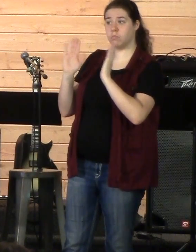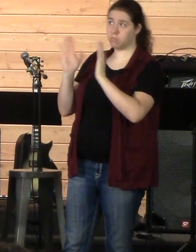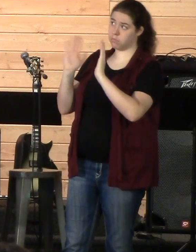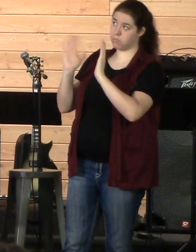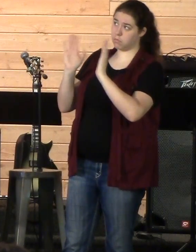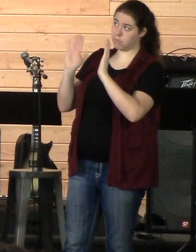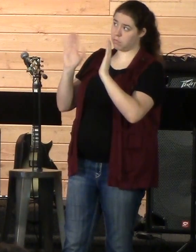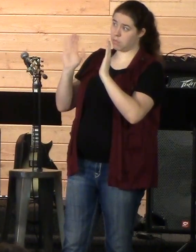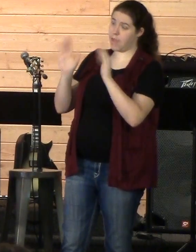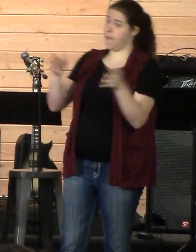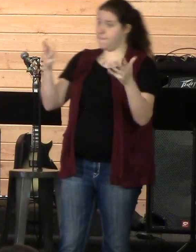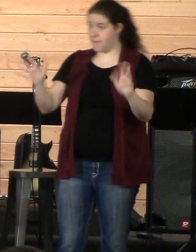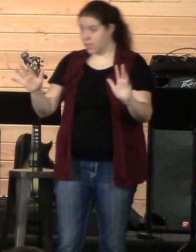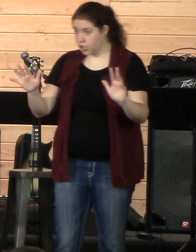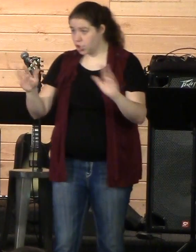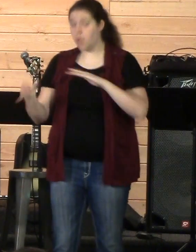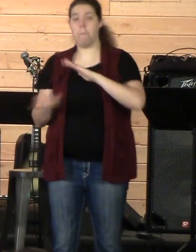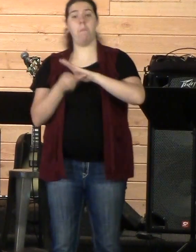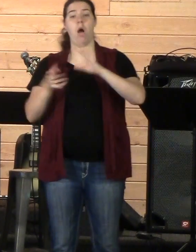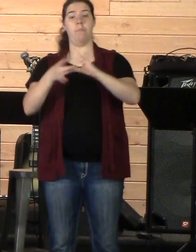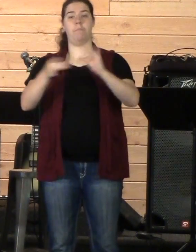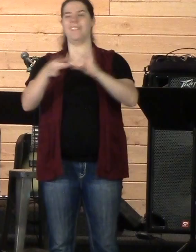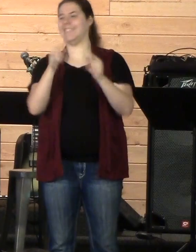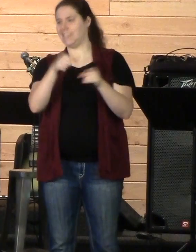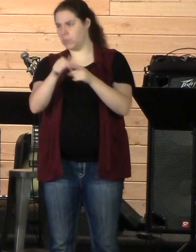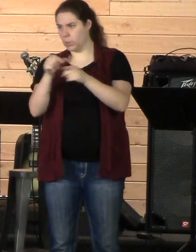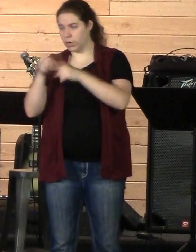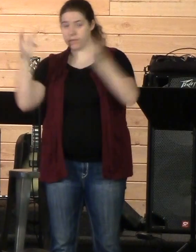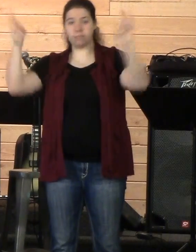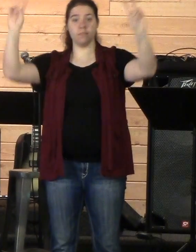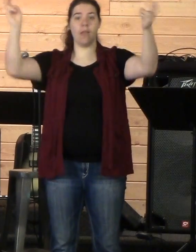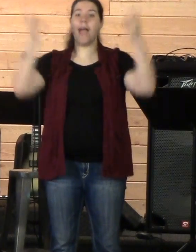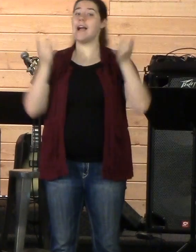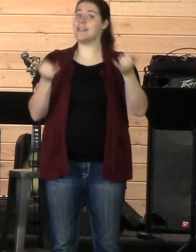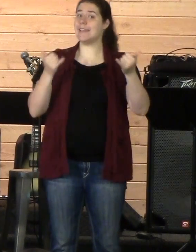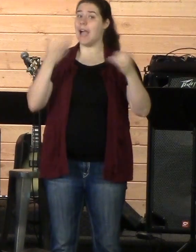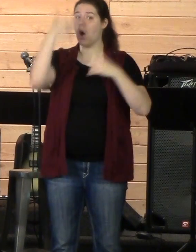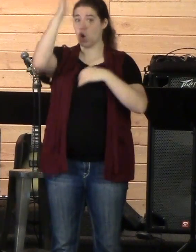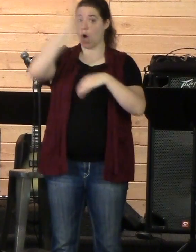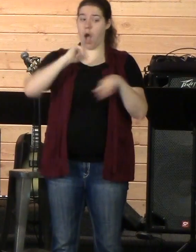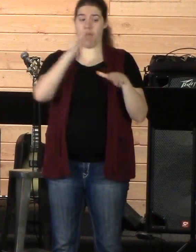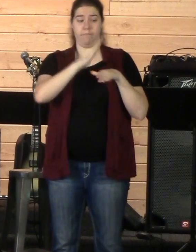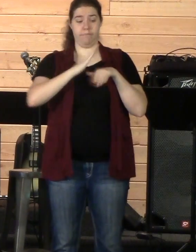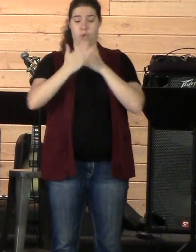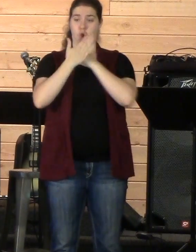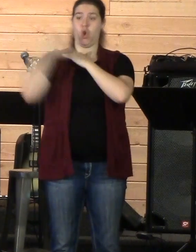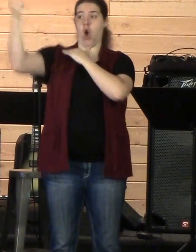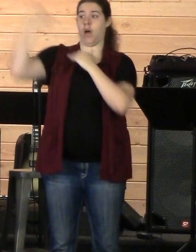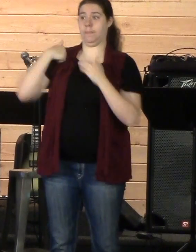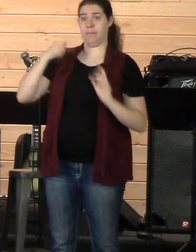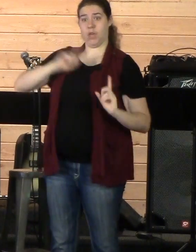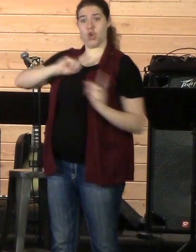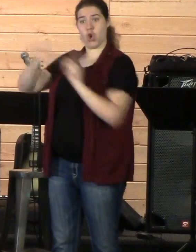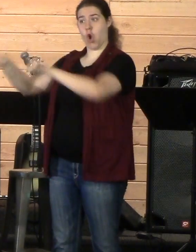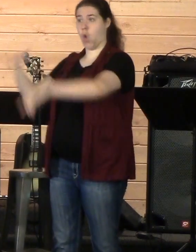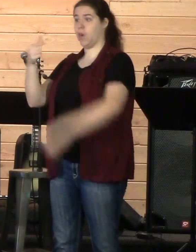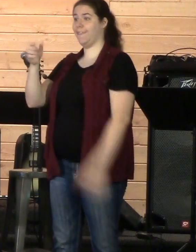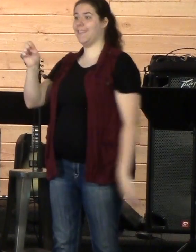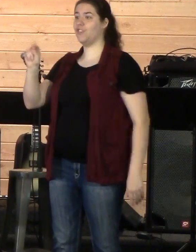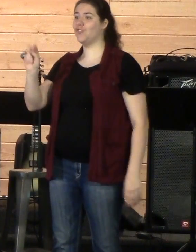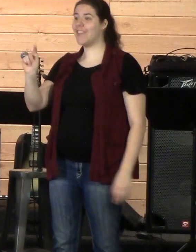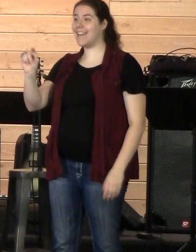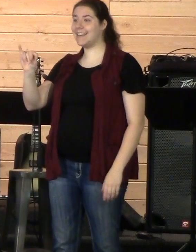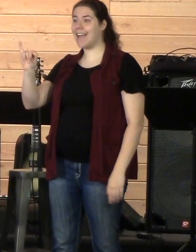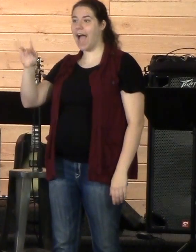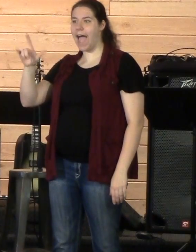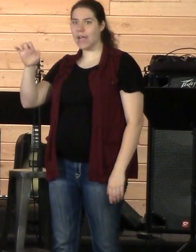then he said these words, but God now is sending me to the Gentiles. And the crowd, it says in